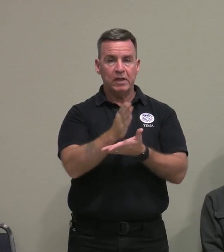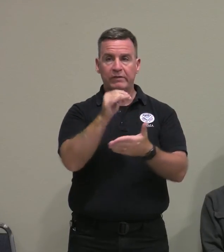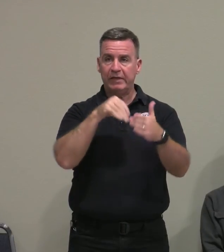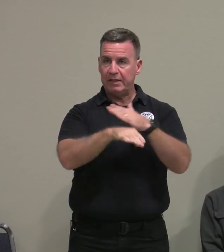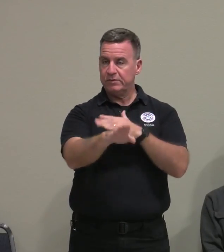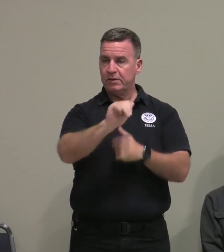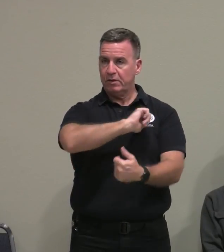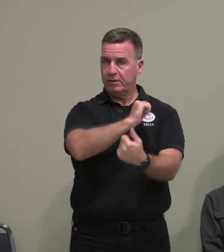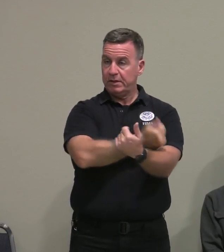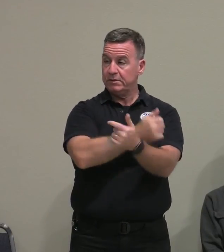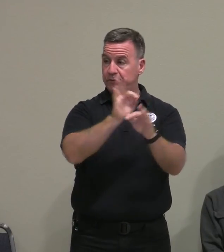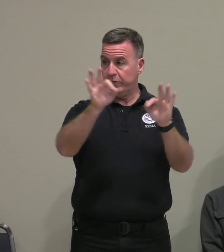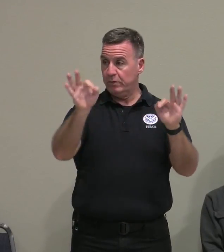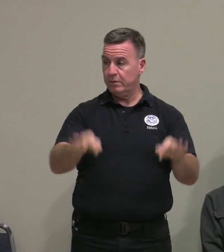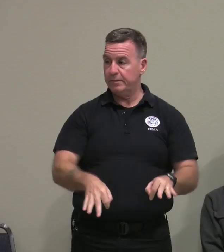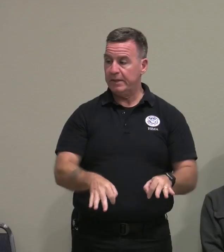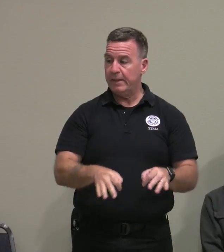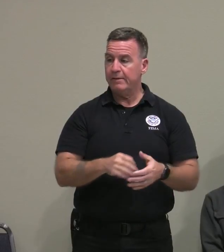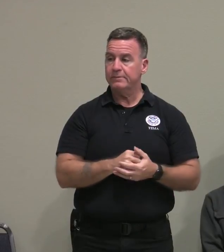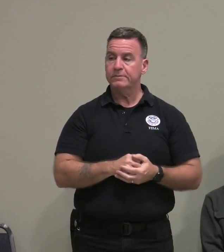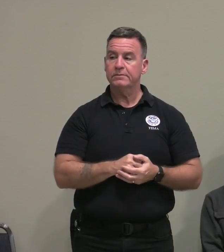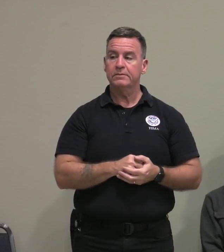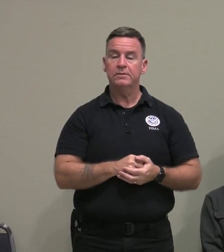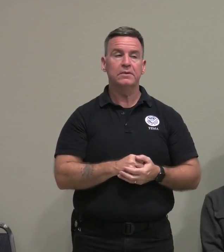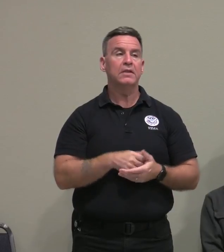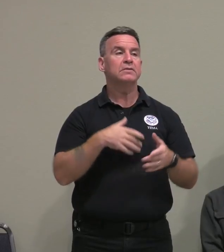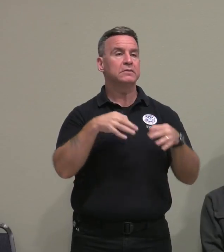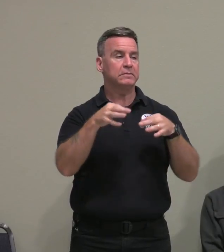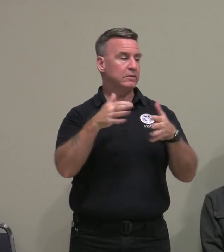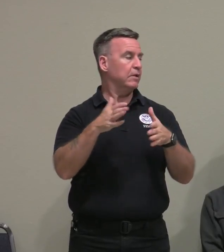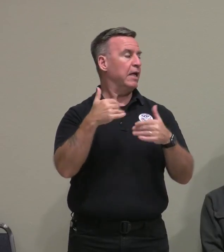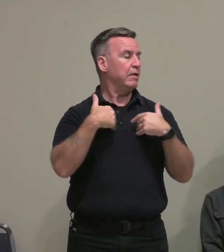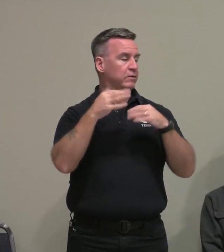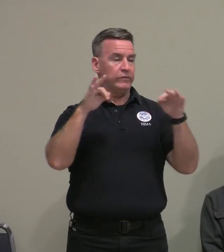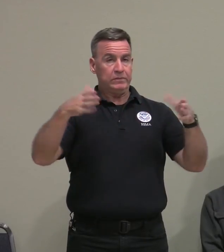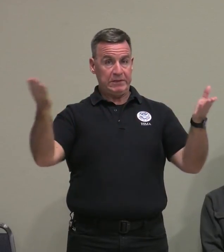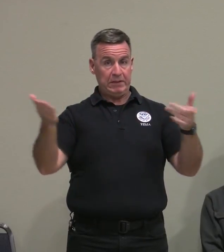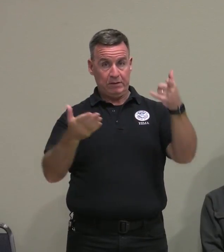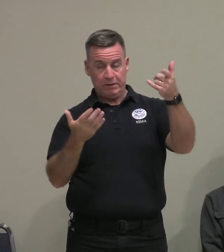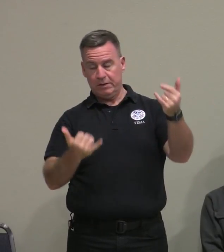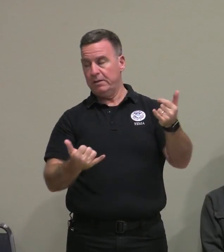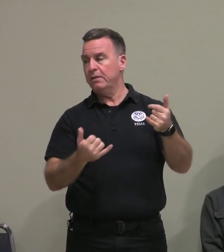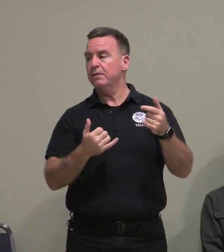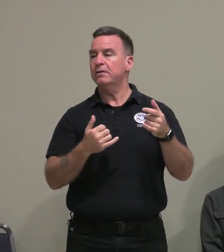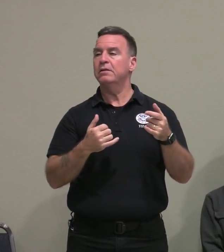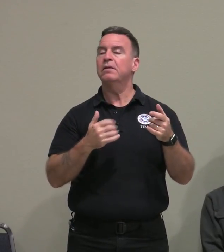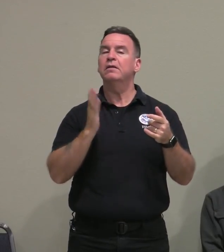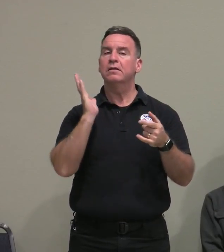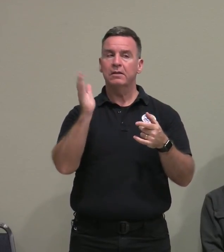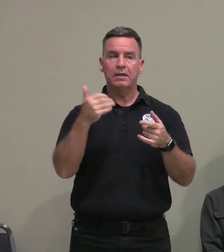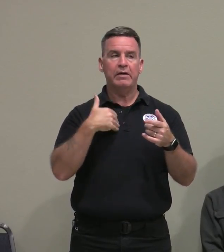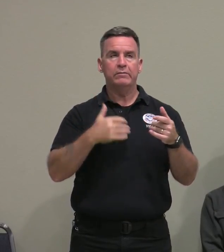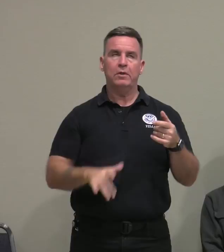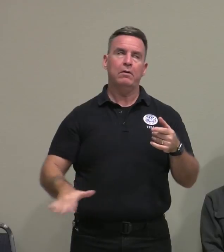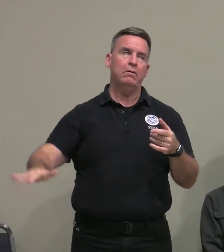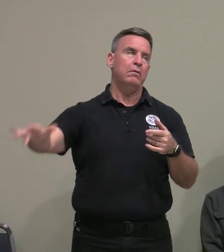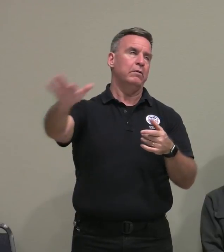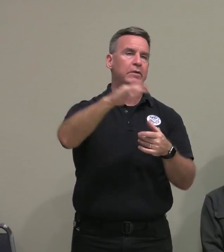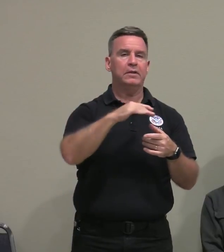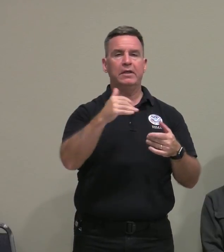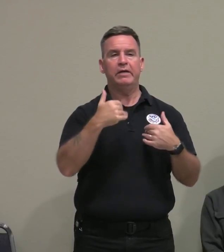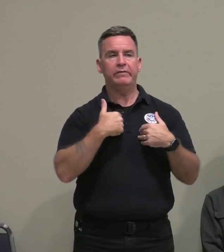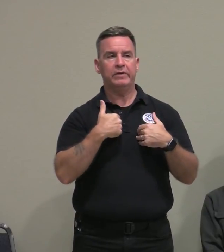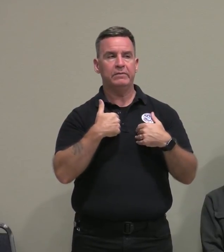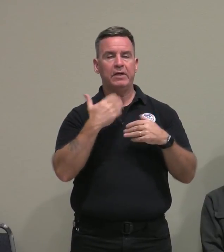entry authorization form. As was discussed, we have those forms here tonight. And they're going to be everywhere. They're going to be